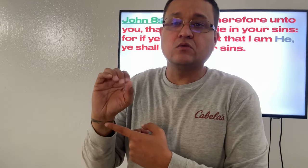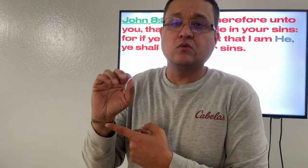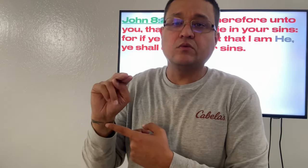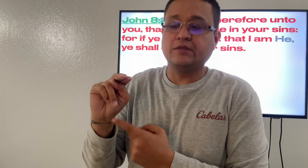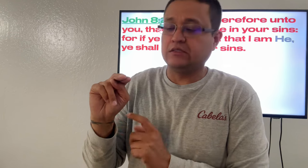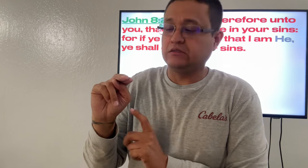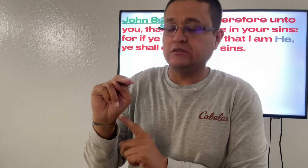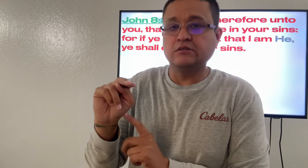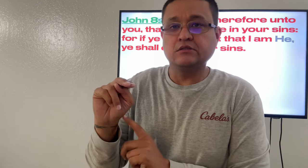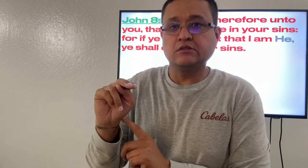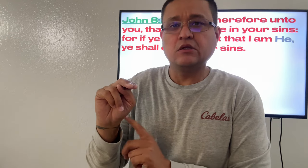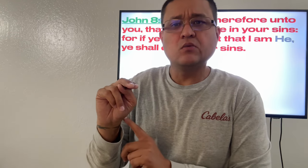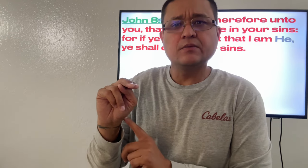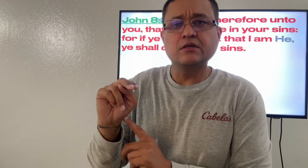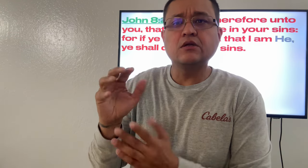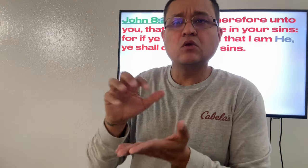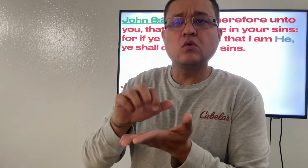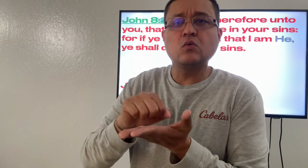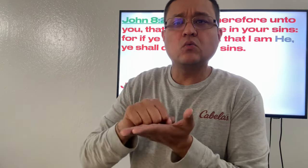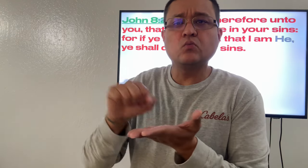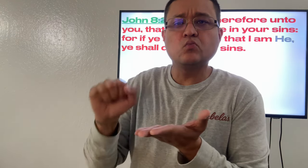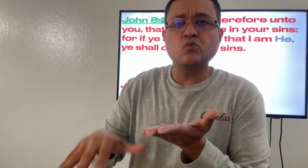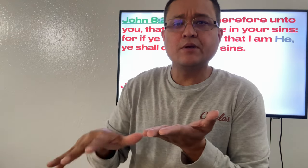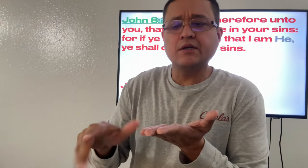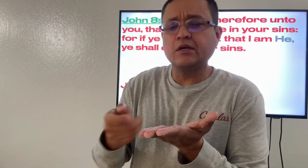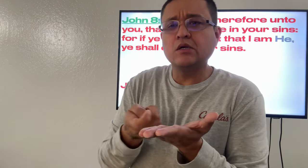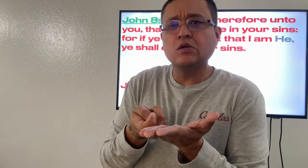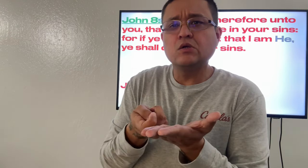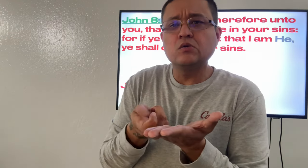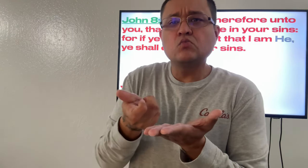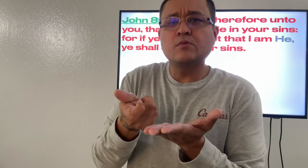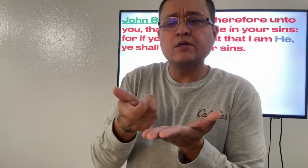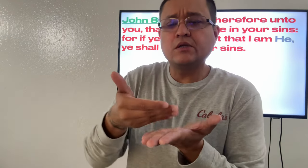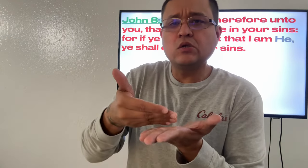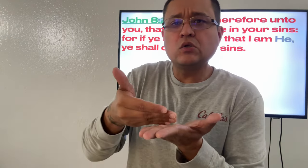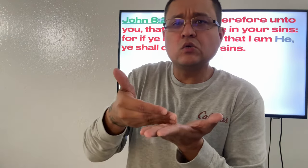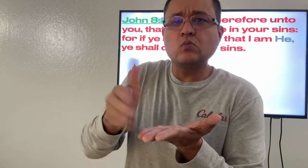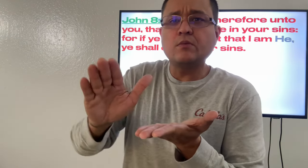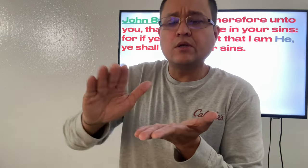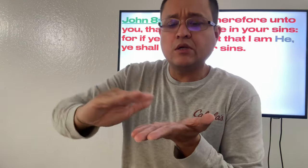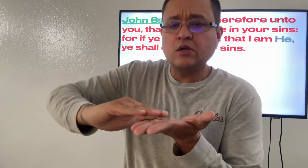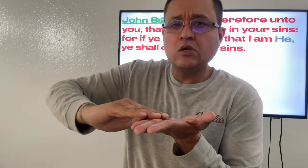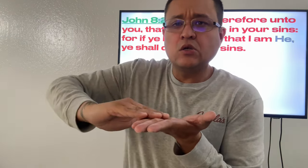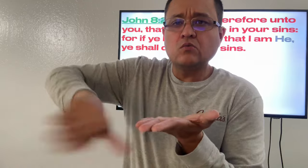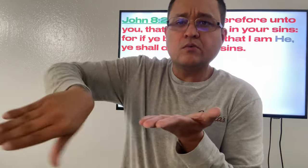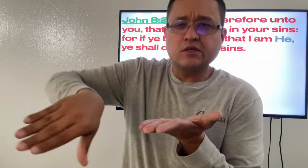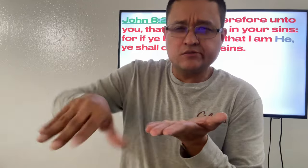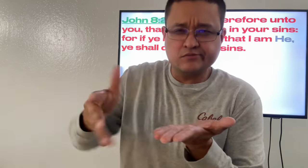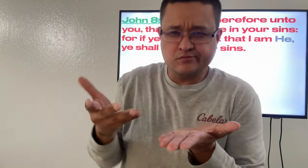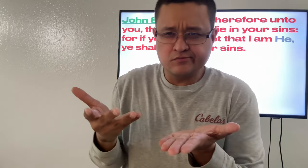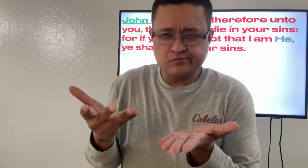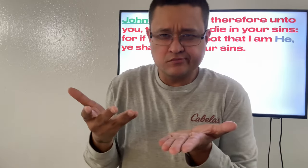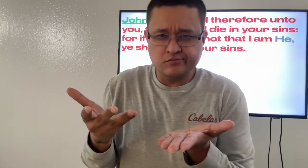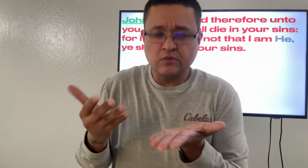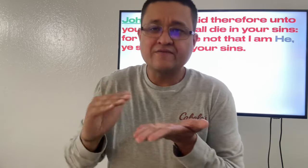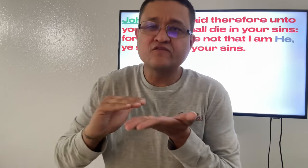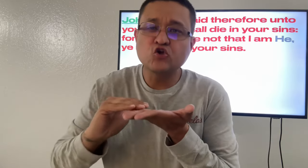We need remission. We need removal. We need to get it out. Get rid of it. Lens ourselves.